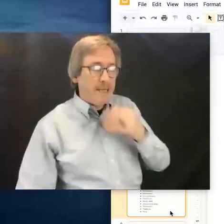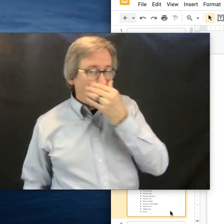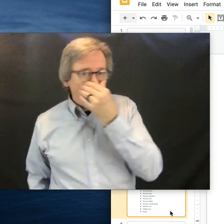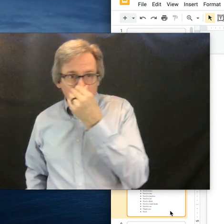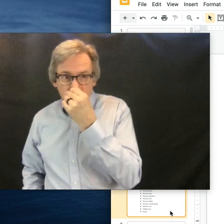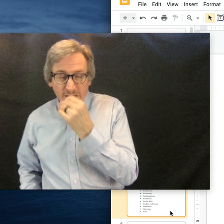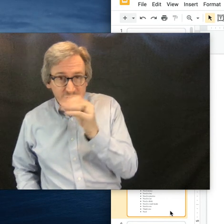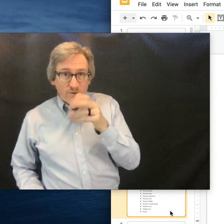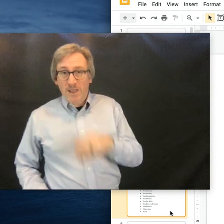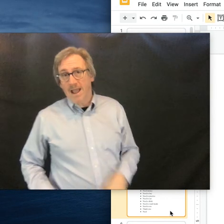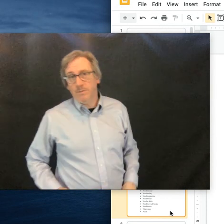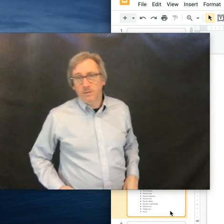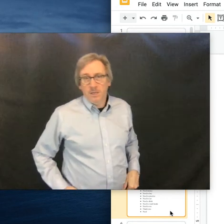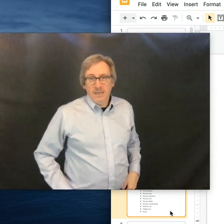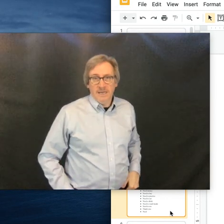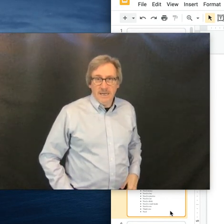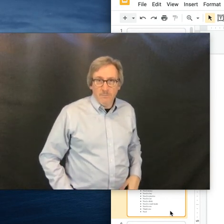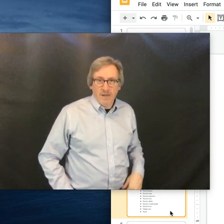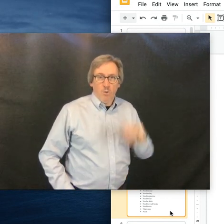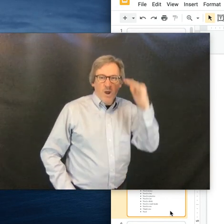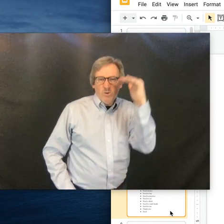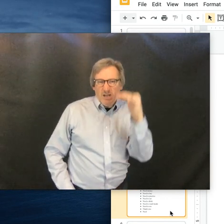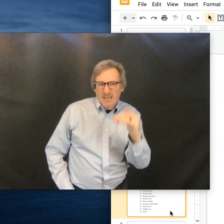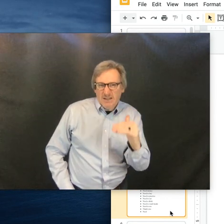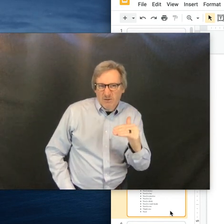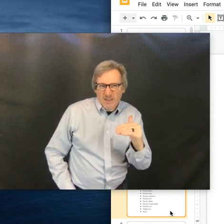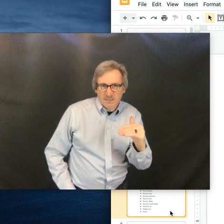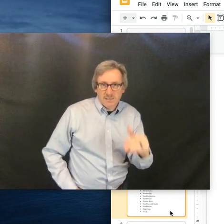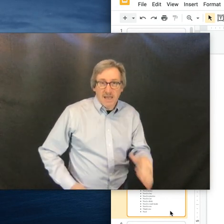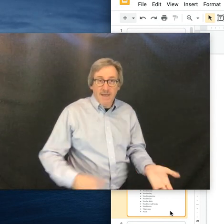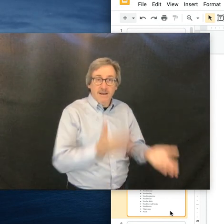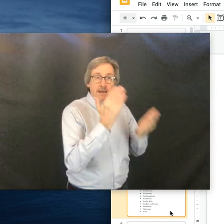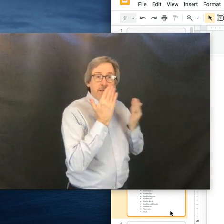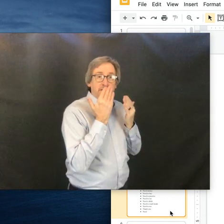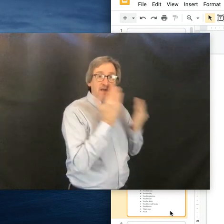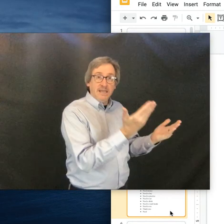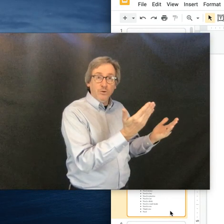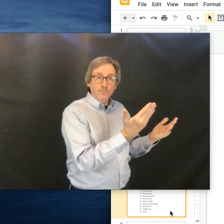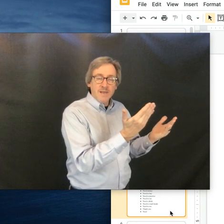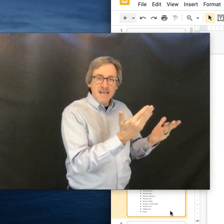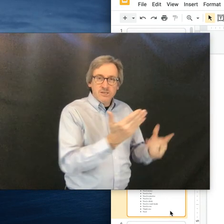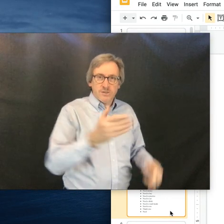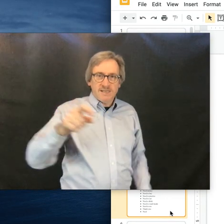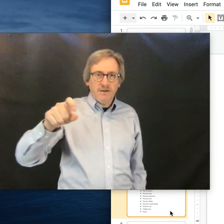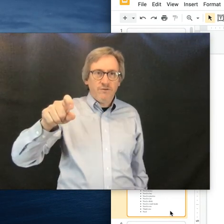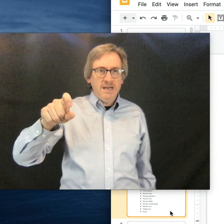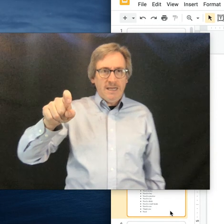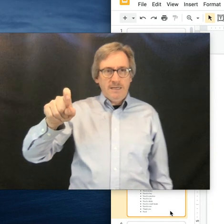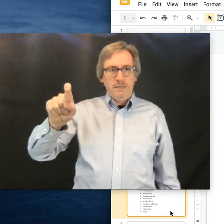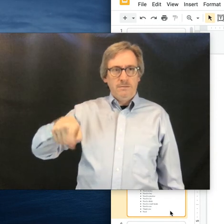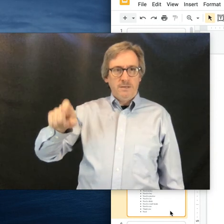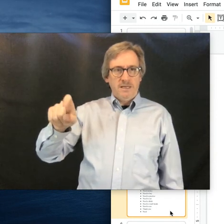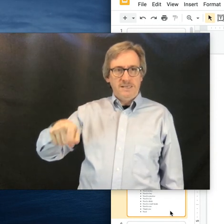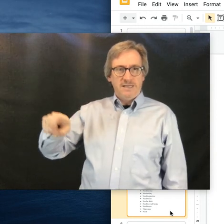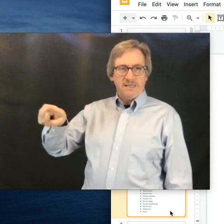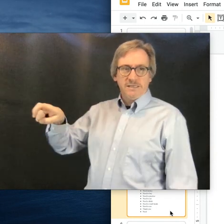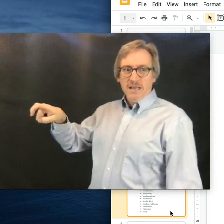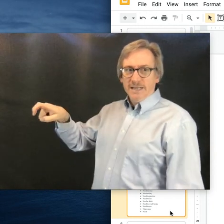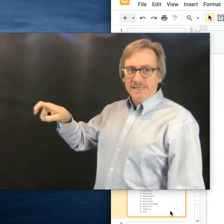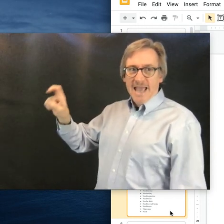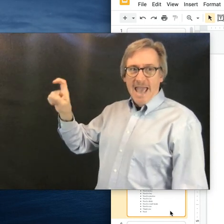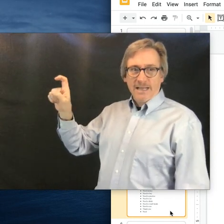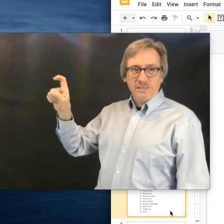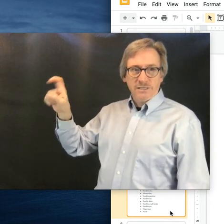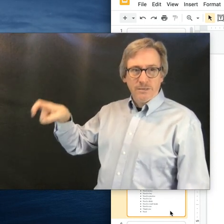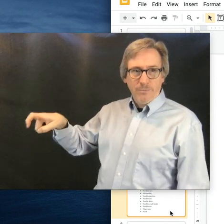So here's the vocab: needing money, what you need, different things, and then thank you. So the sign for need is this.